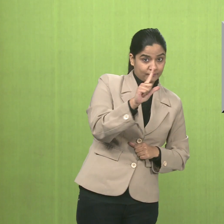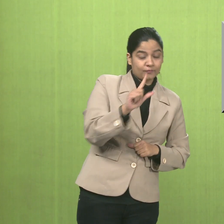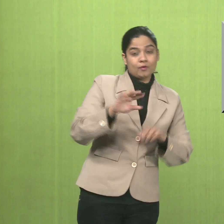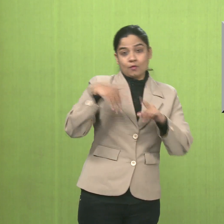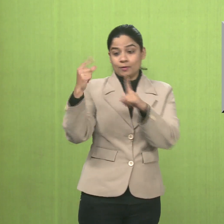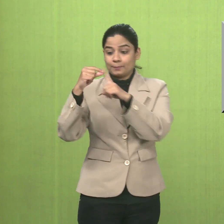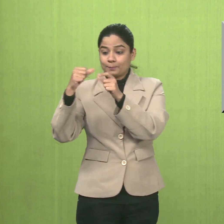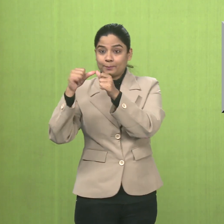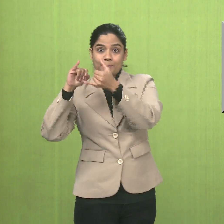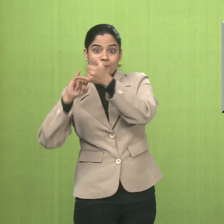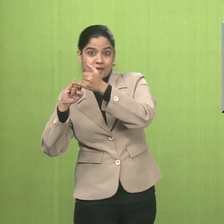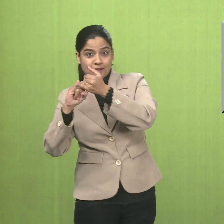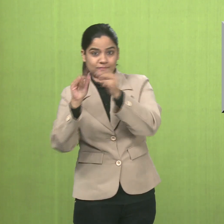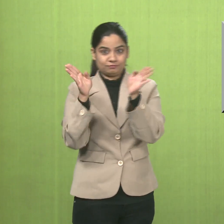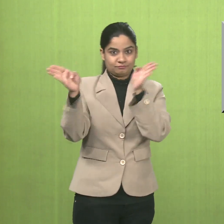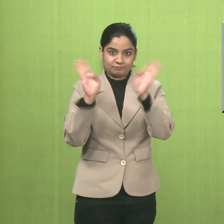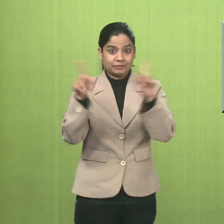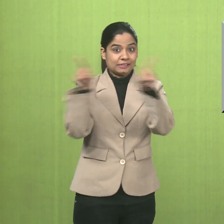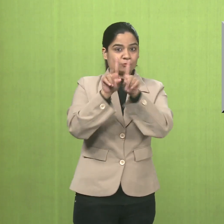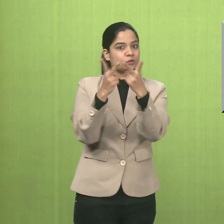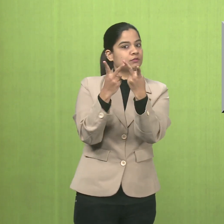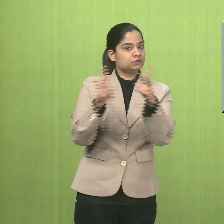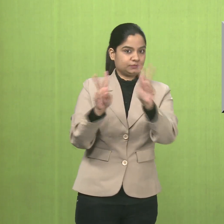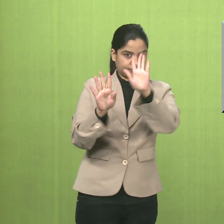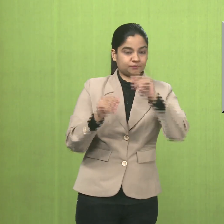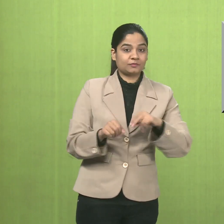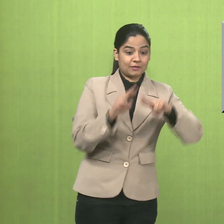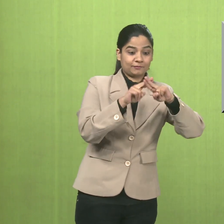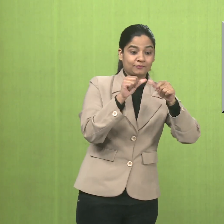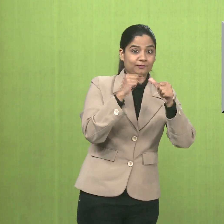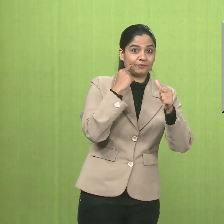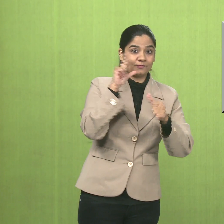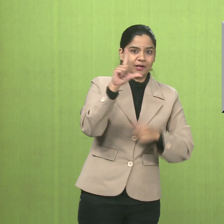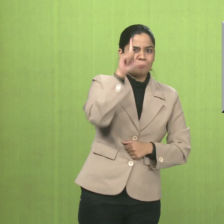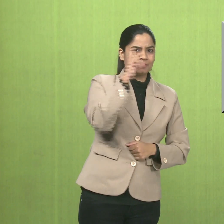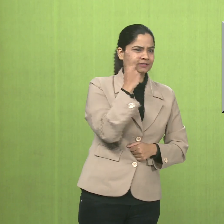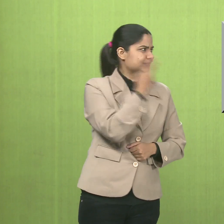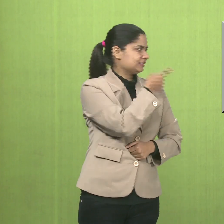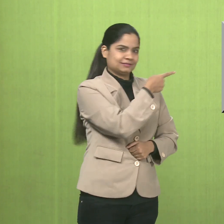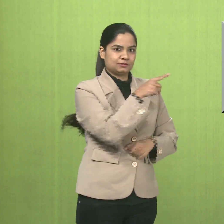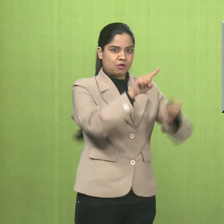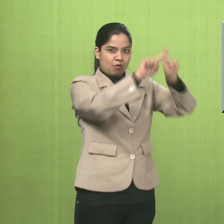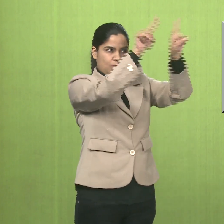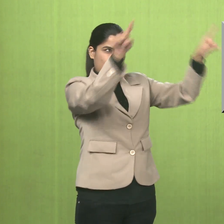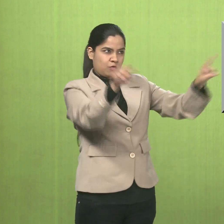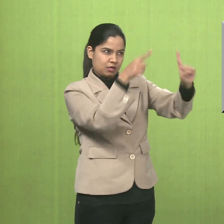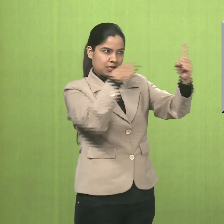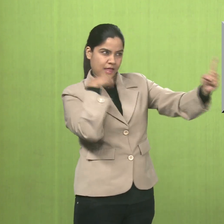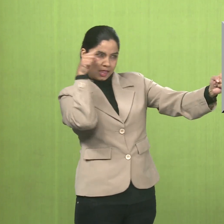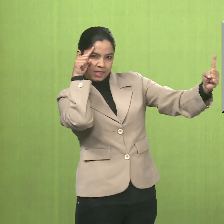Fail and pass, the two different things. Fail means to be unsuccessful in something.